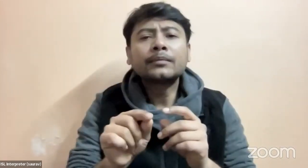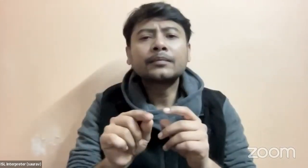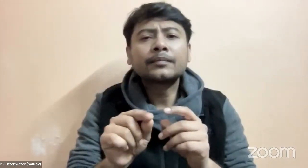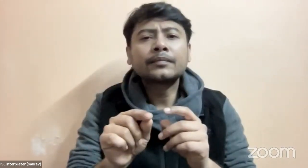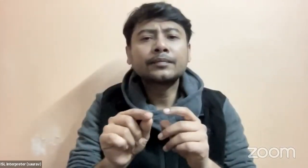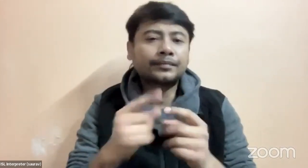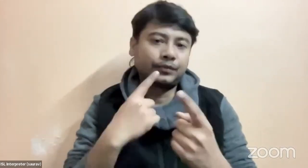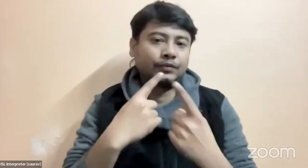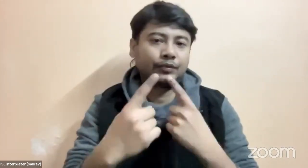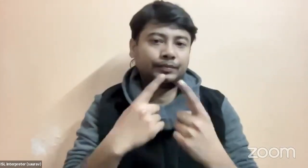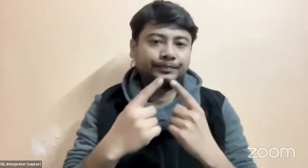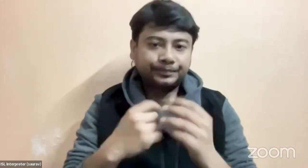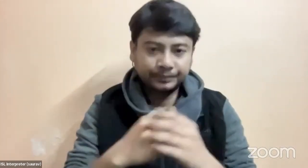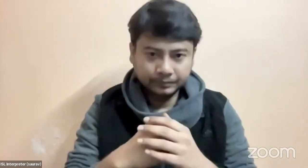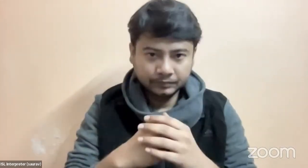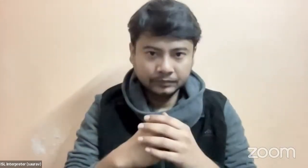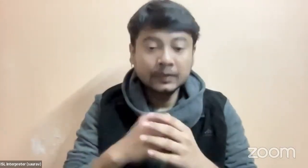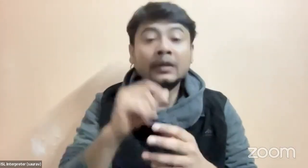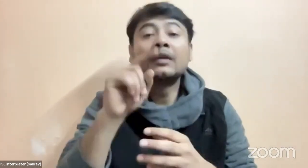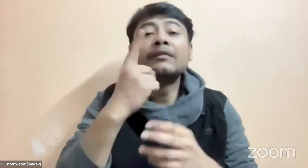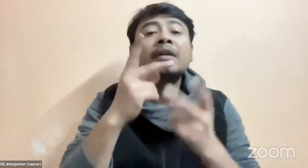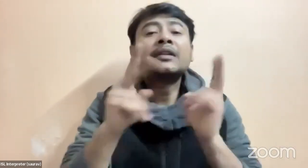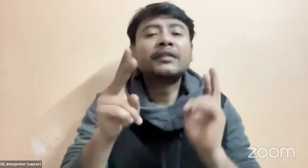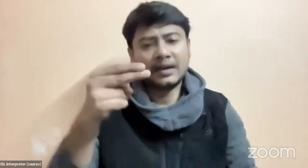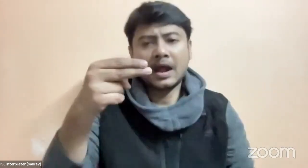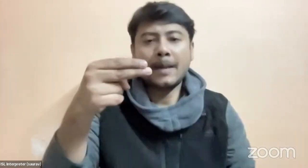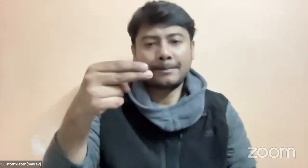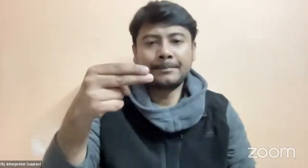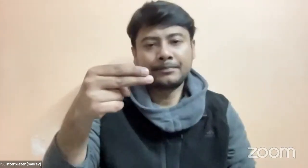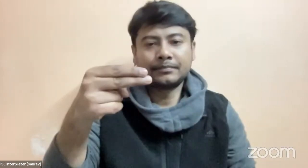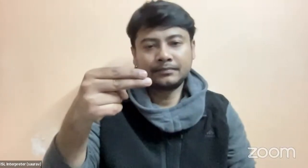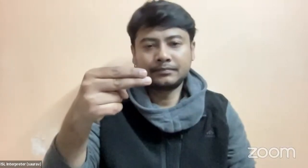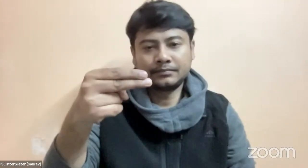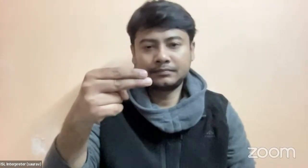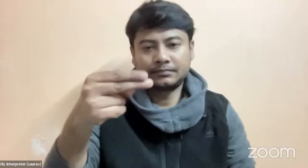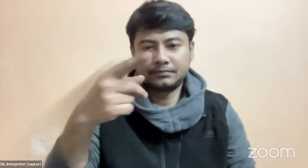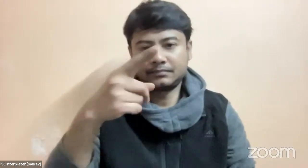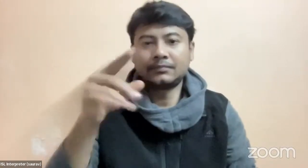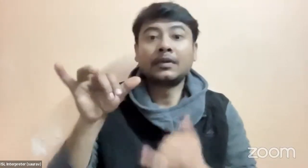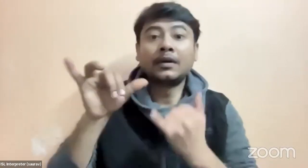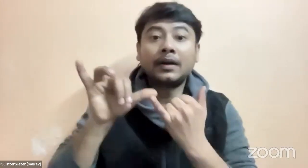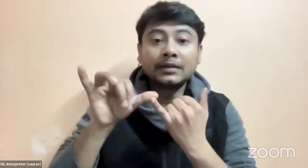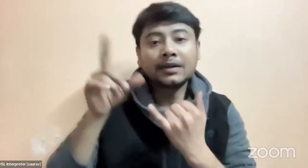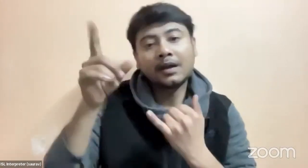His name is Krishna, and the Kali Yuga person, his name is Gauranga.